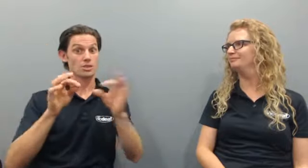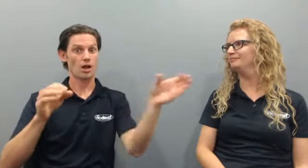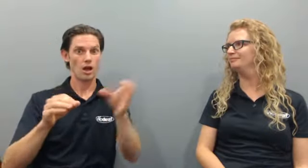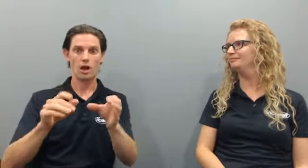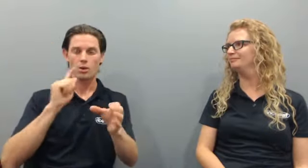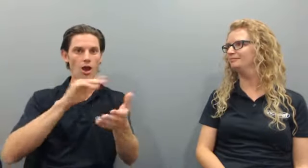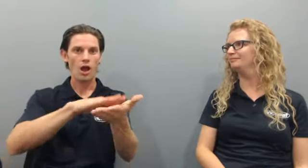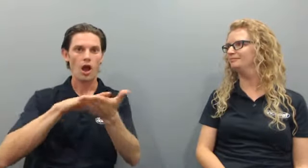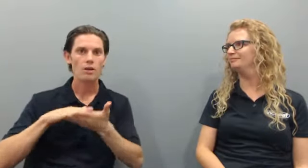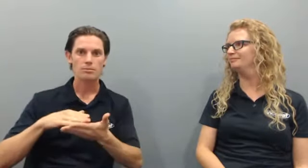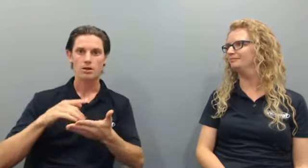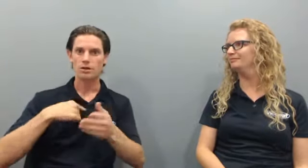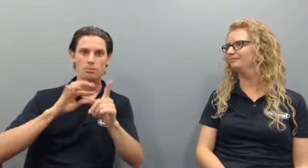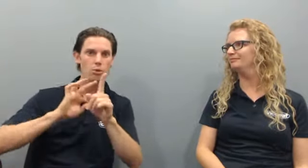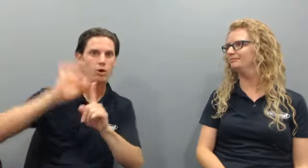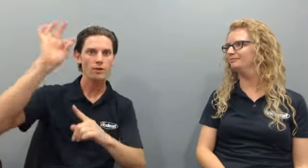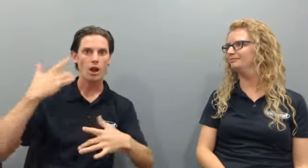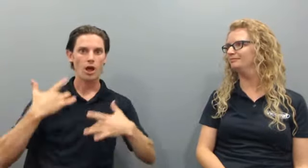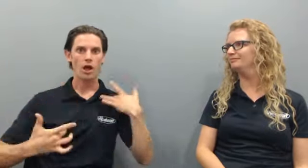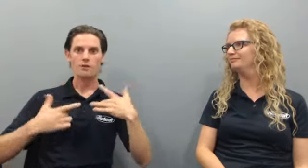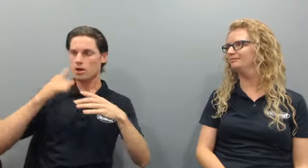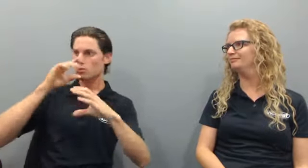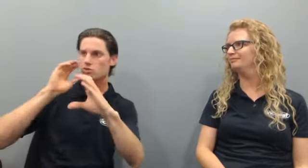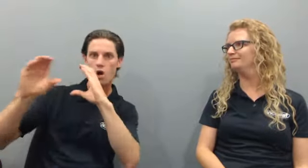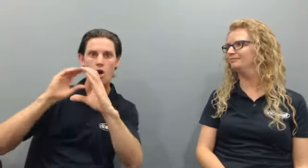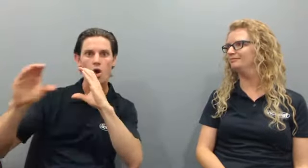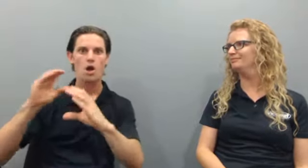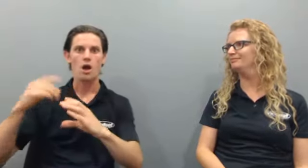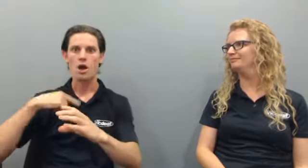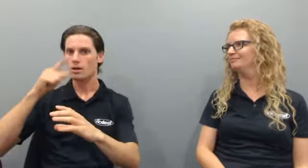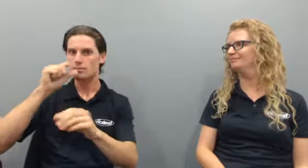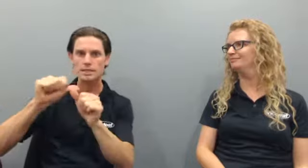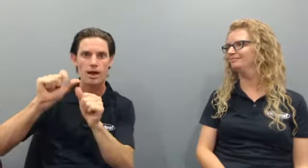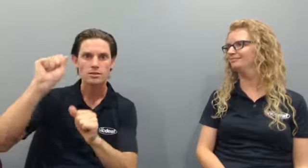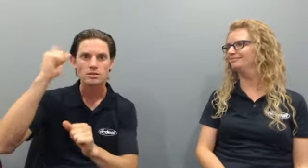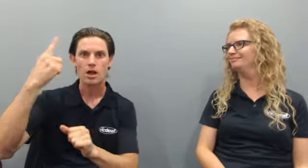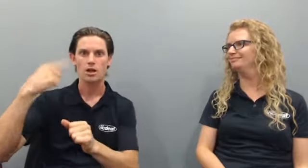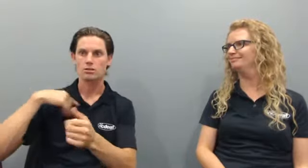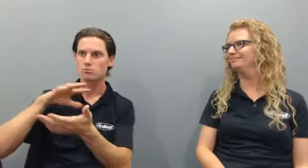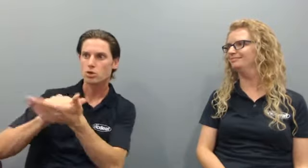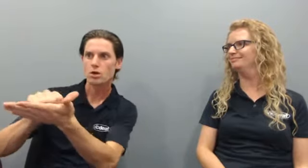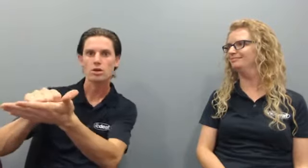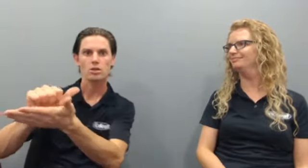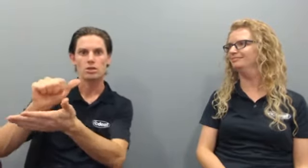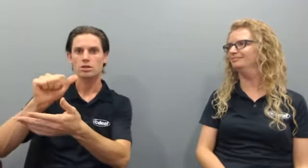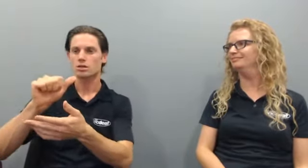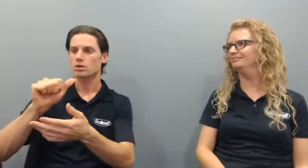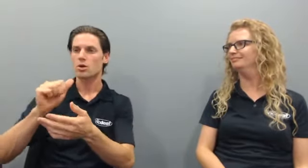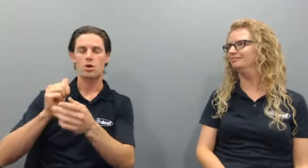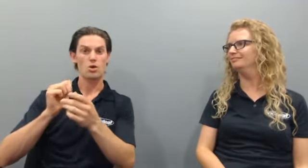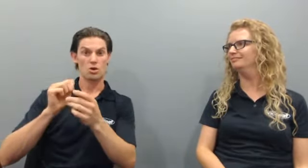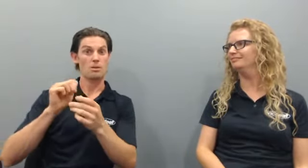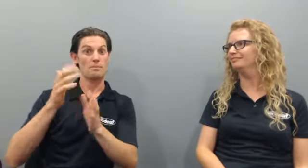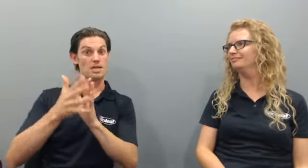And maybe you can explain, if there's an interpreter there, then my quality of life will improve because I can communicate, I can better understand people I'm talking